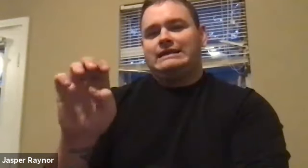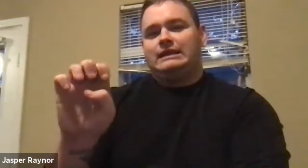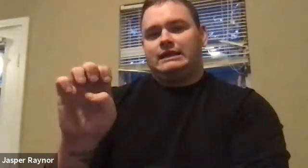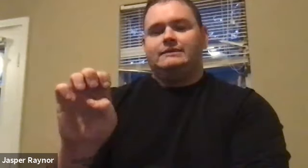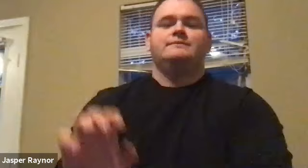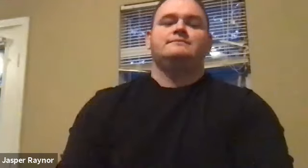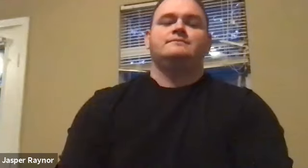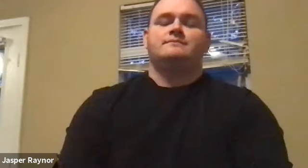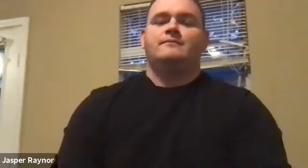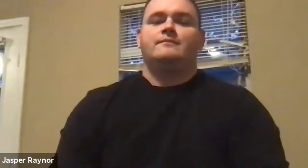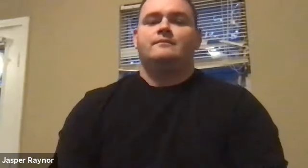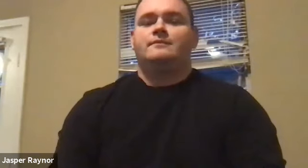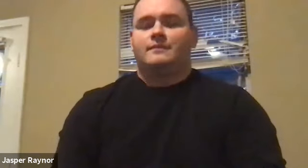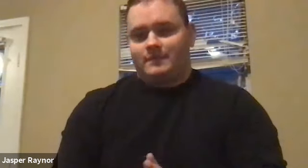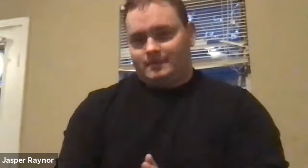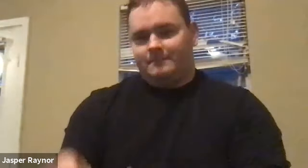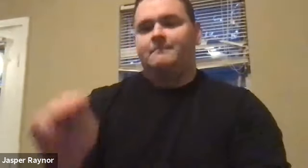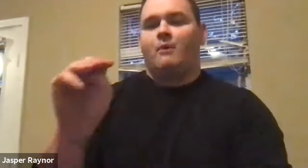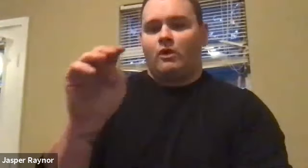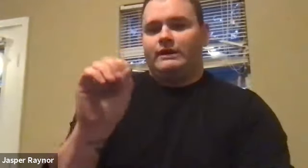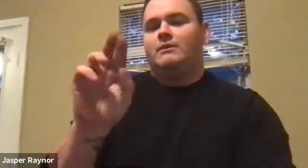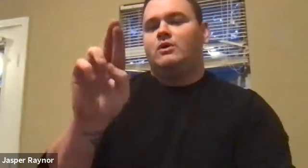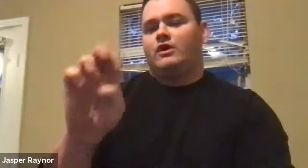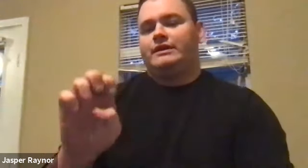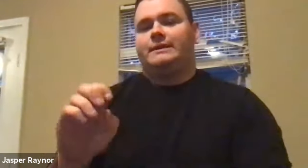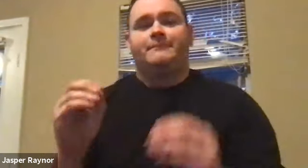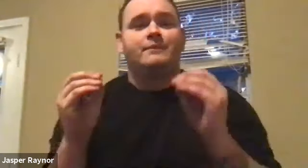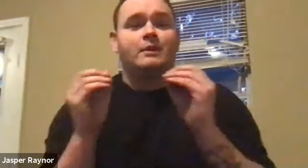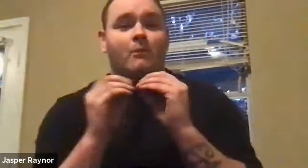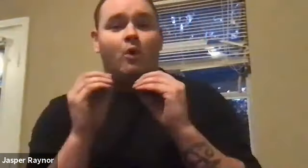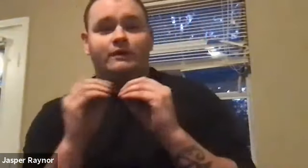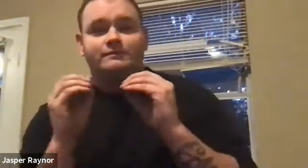M-O-R-E. More. More. M-O-R-E. More.